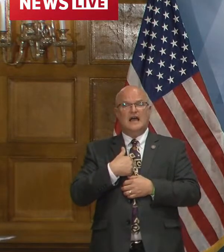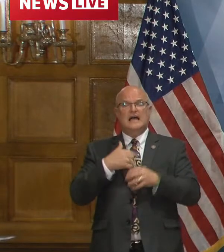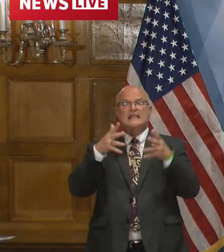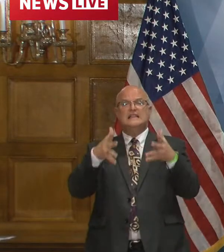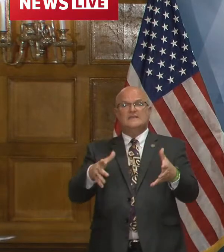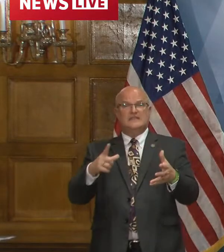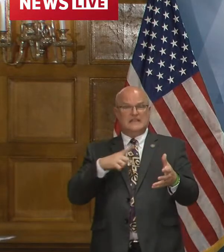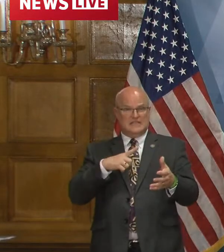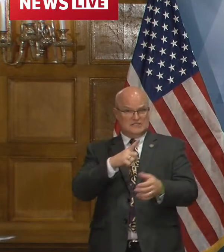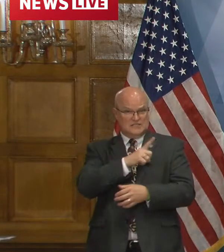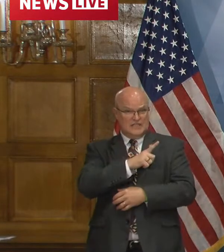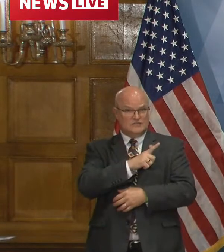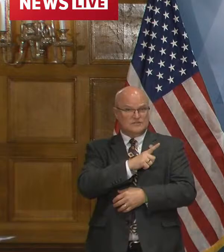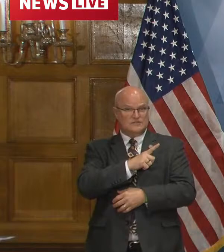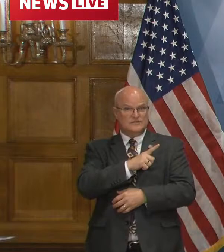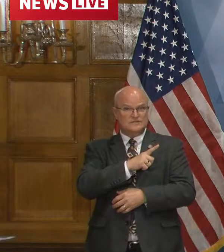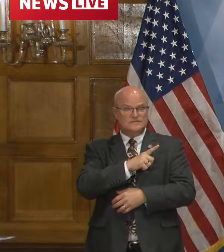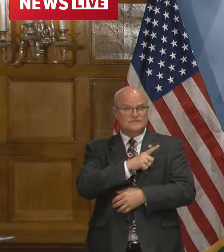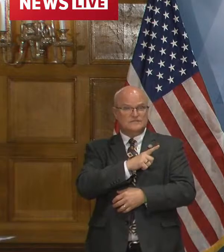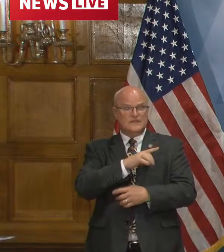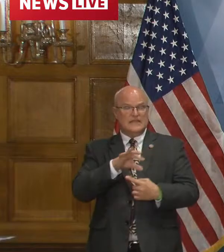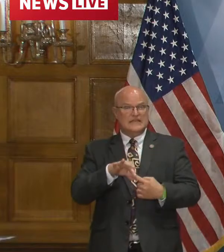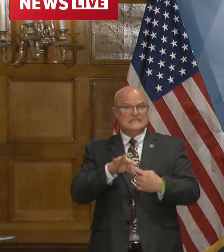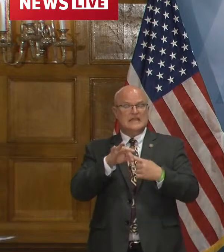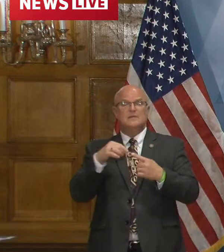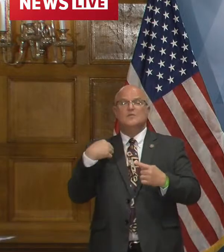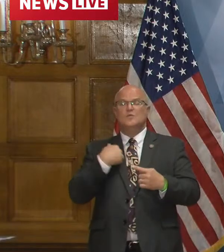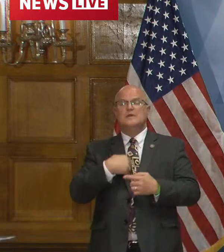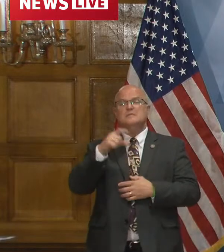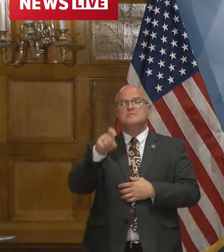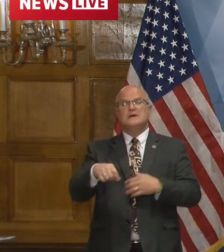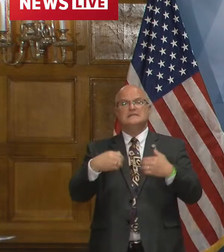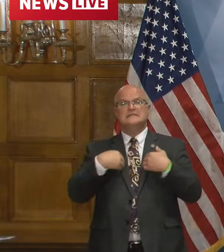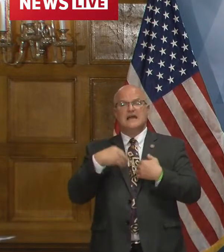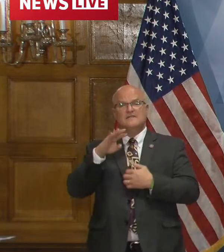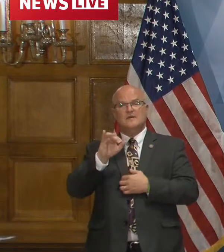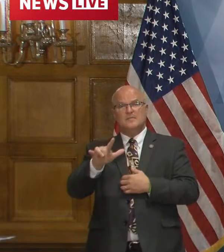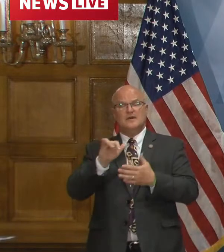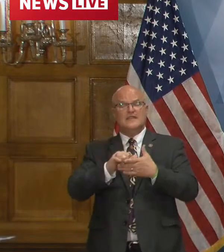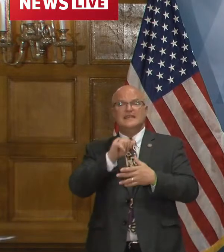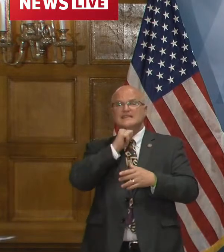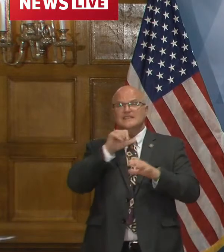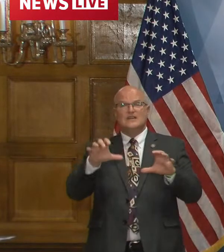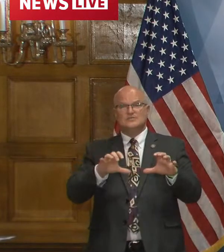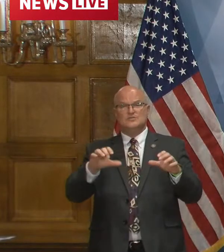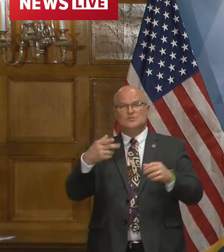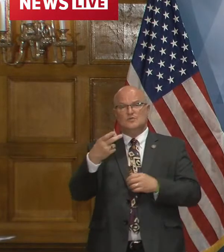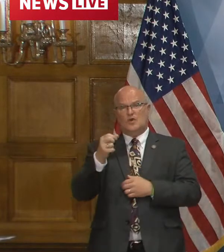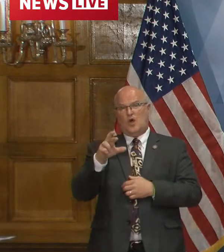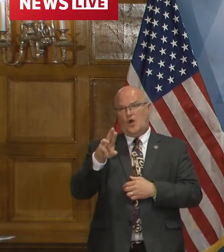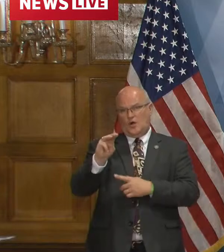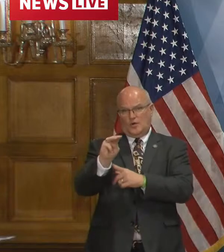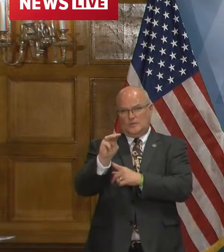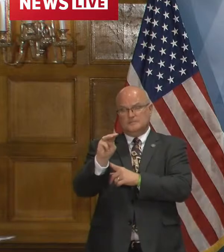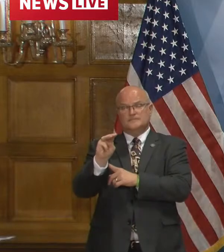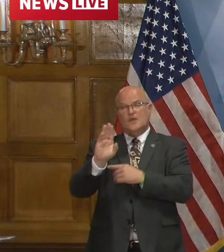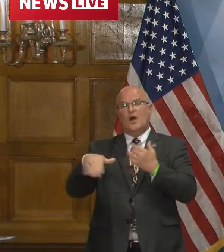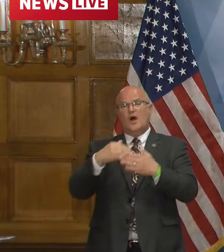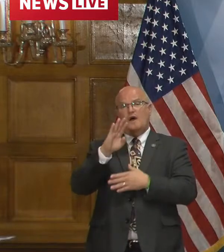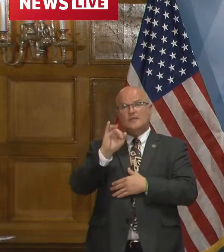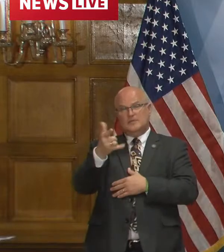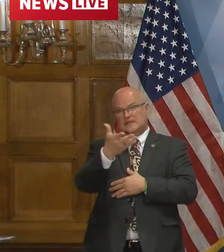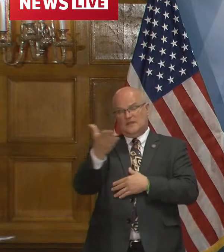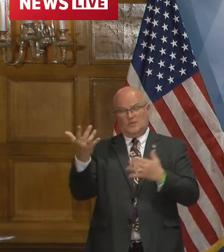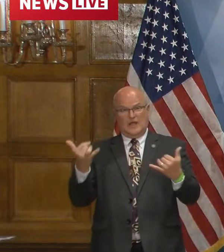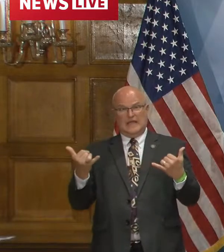it to the legislature, except we've got to have a bill that does not do harm. All the bills that are